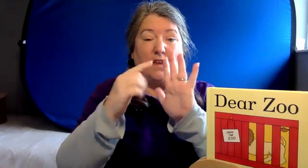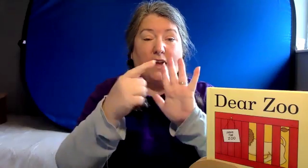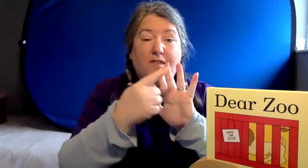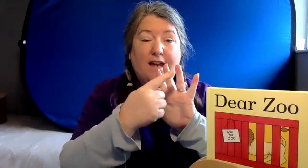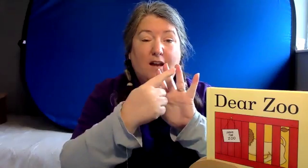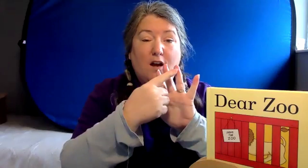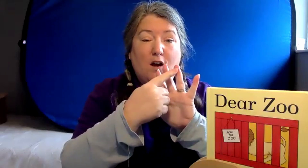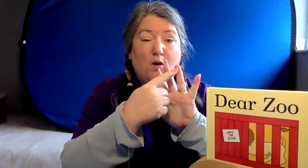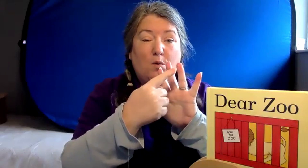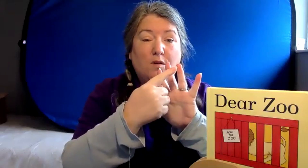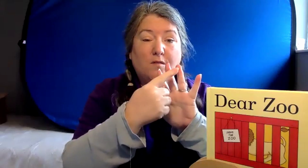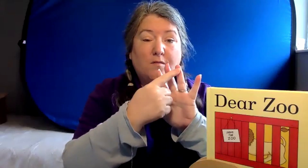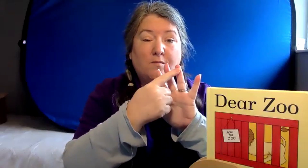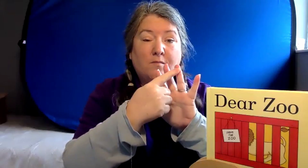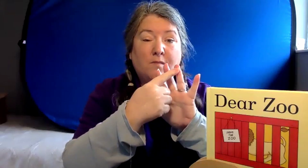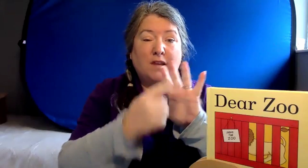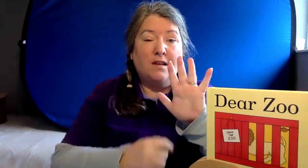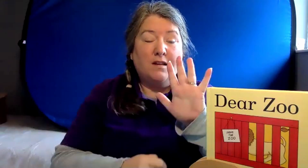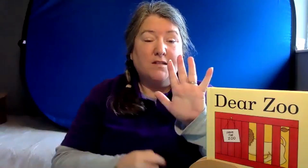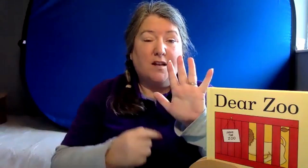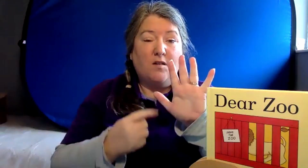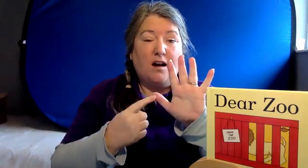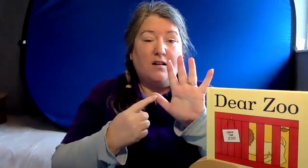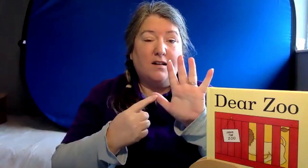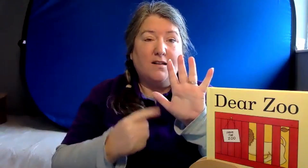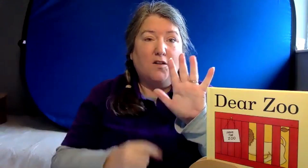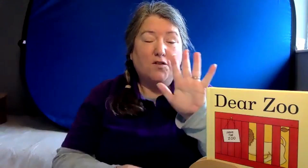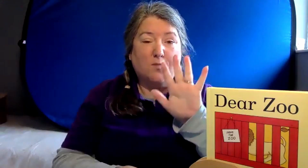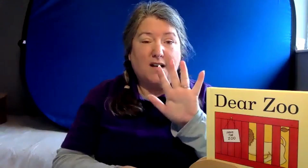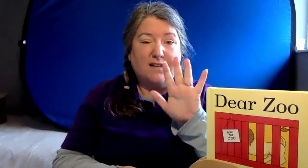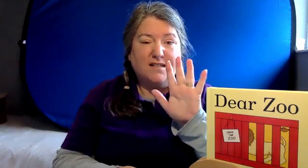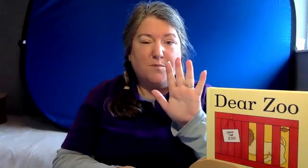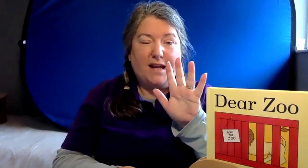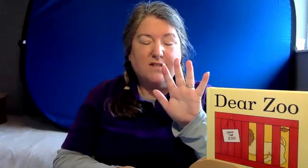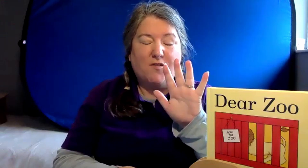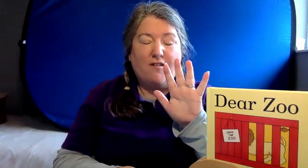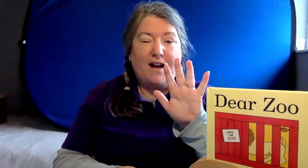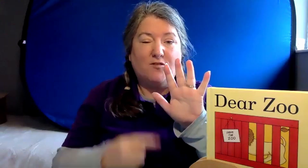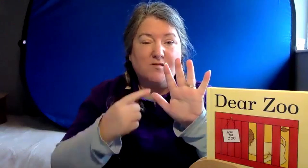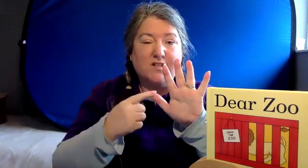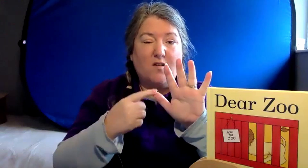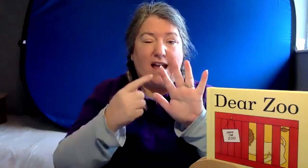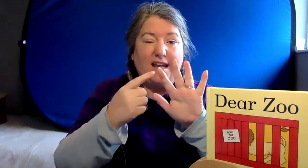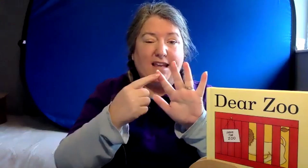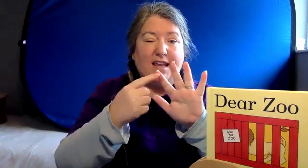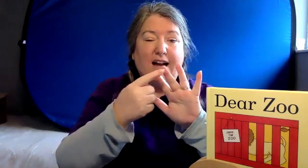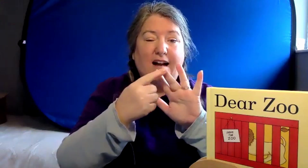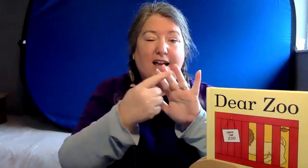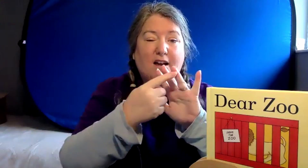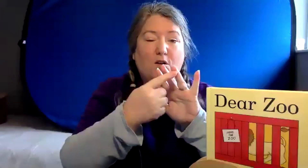and then O. So our non-dominant hand is the base for our vowels. So A, E, I, O,